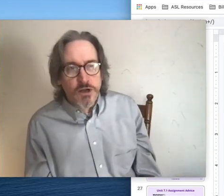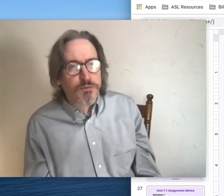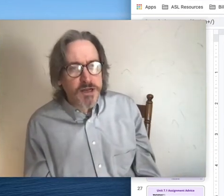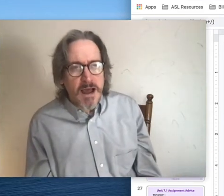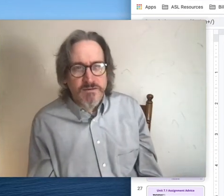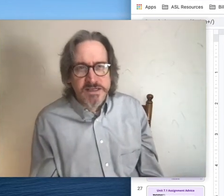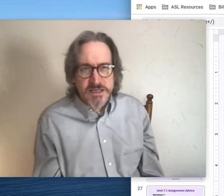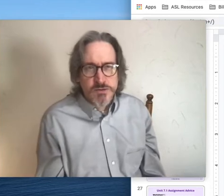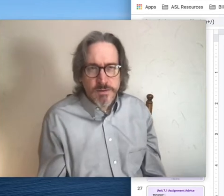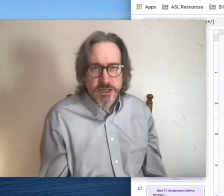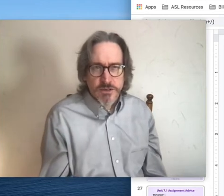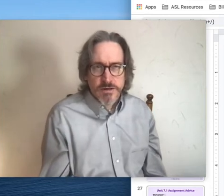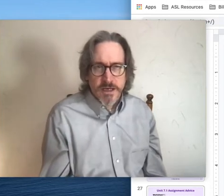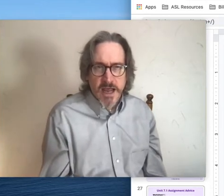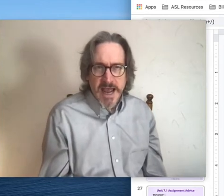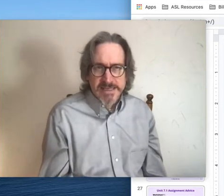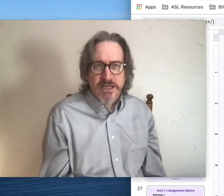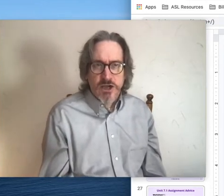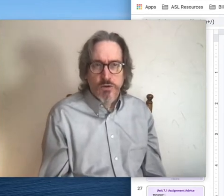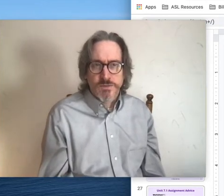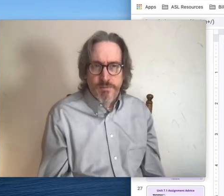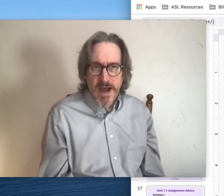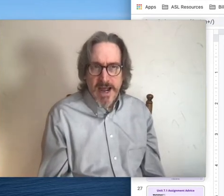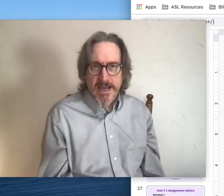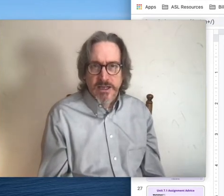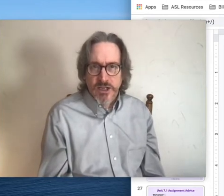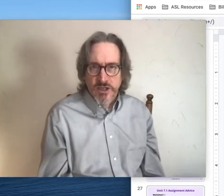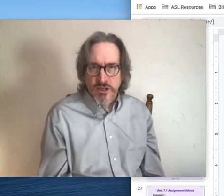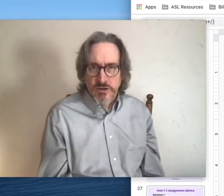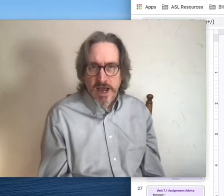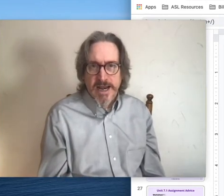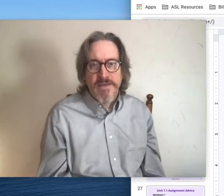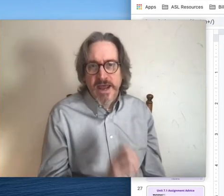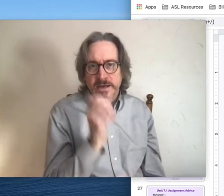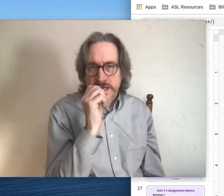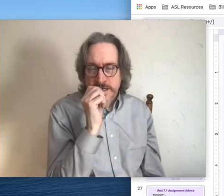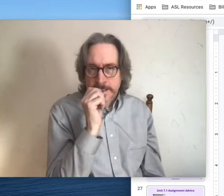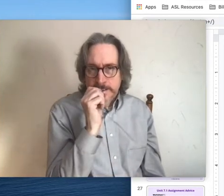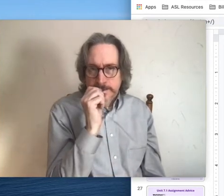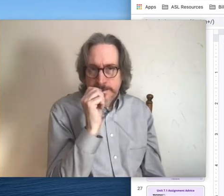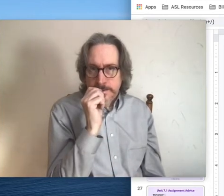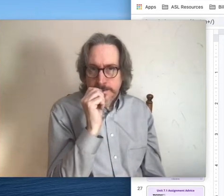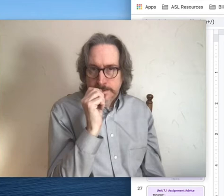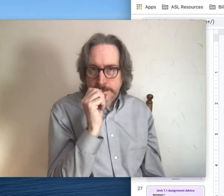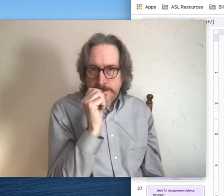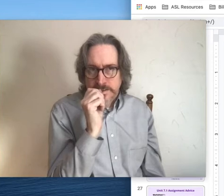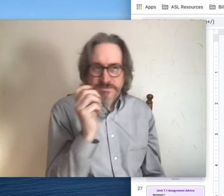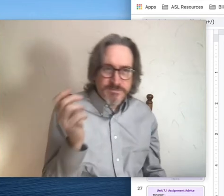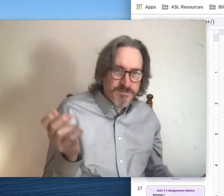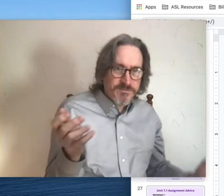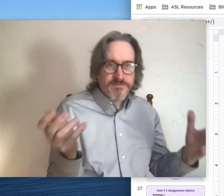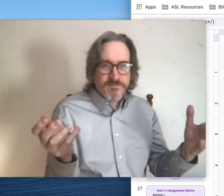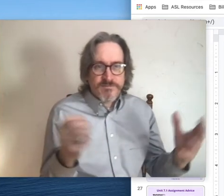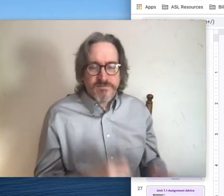It's all pretty obvious. I just want to make sure that as it goes by, you got it. And then